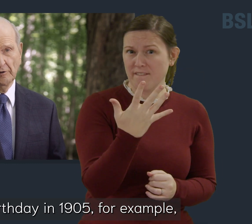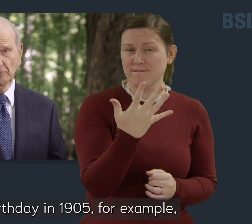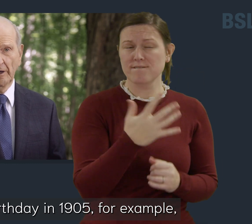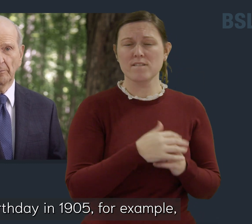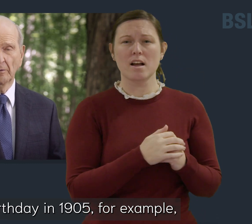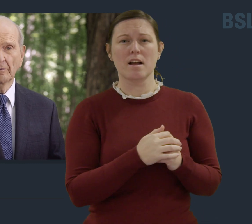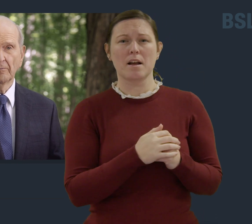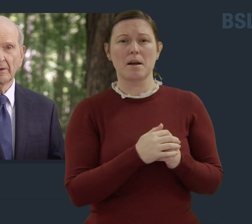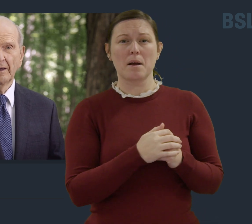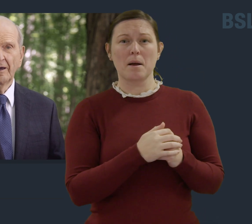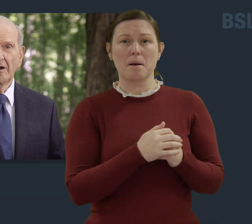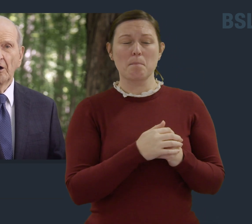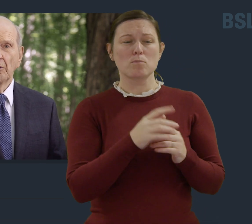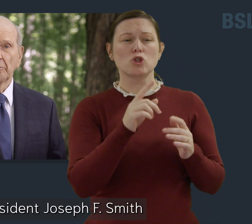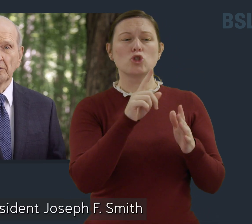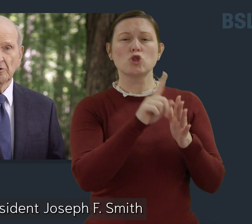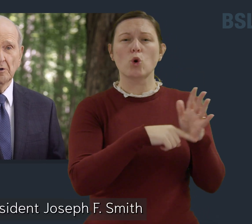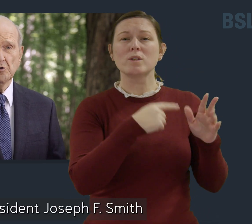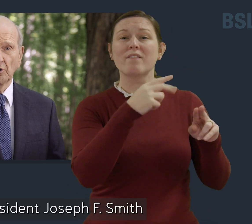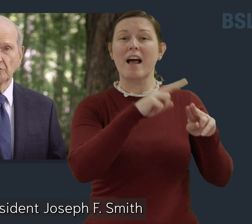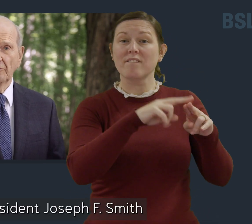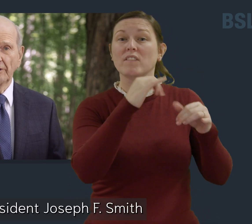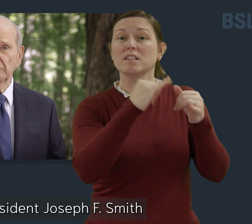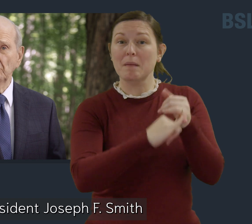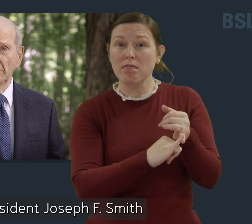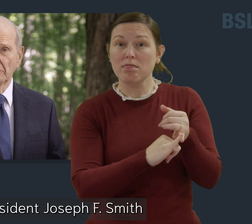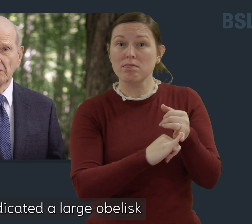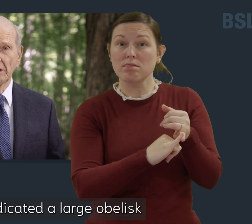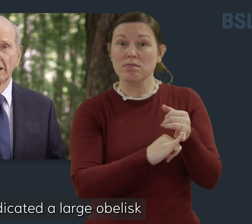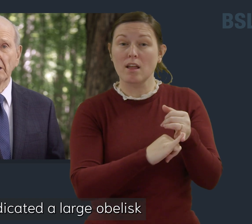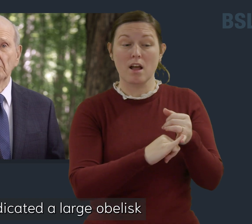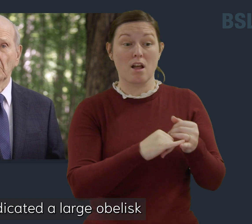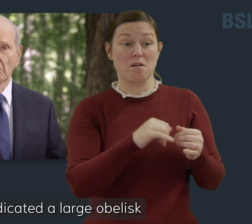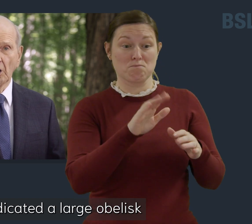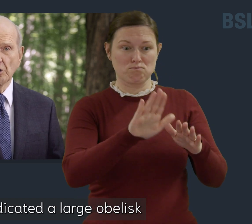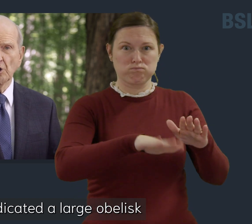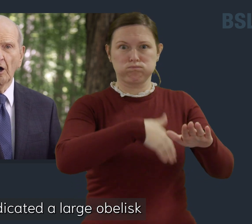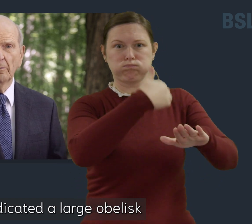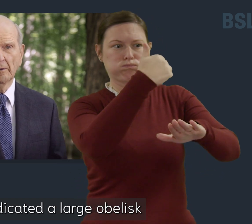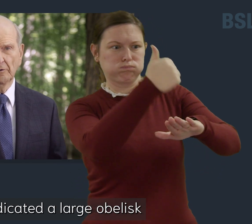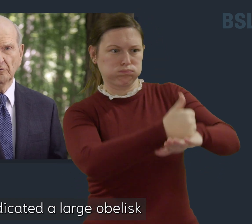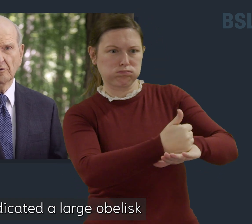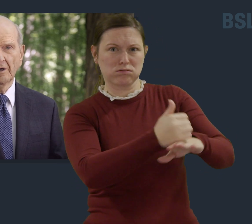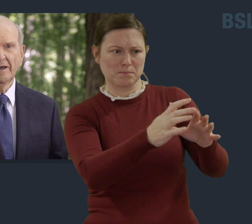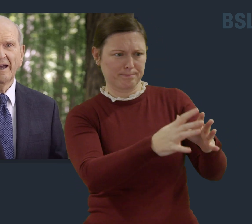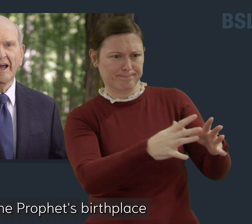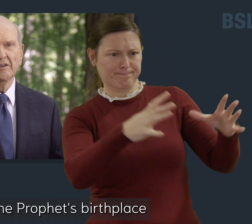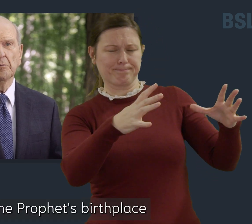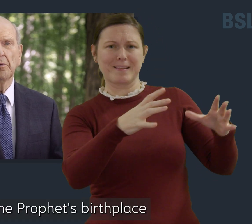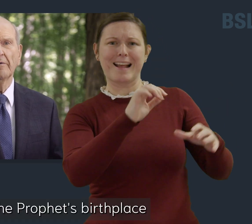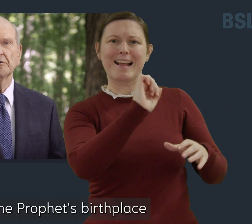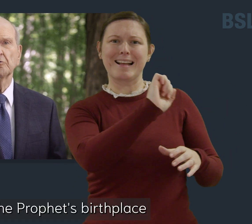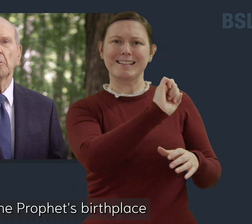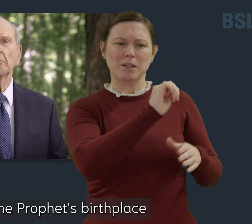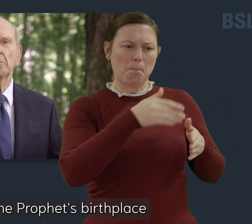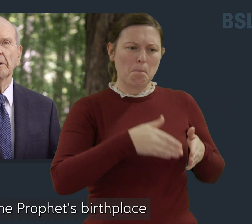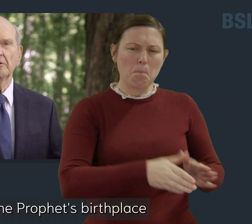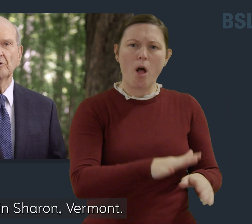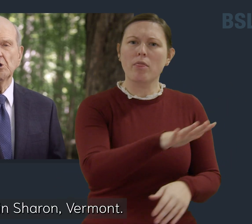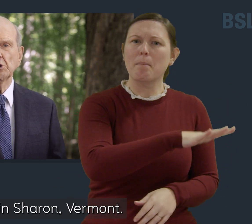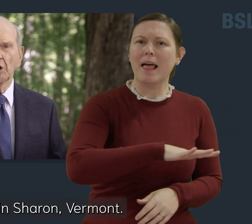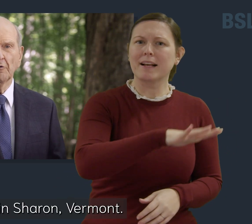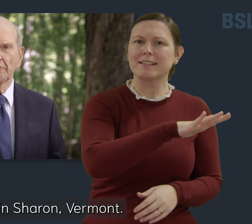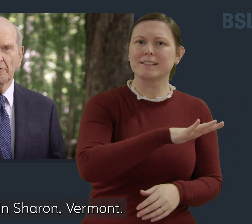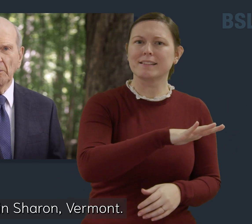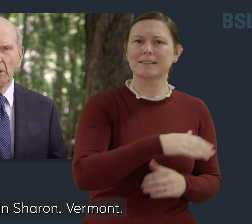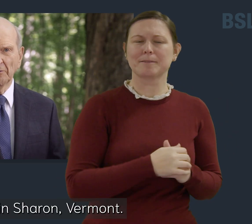1905, for example, President Joseph F. Smith dedicated a large obelisk at the Prophet's birthplace